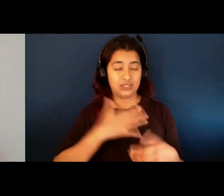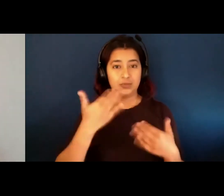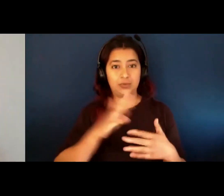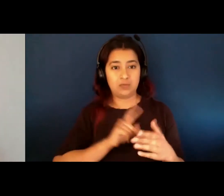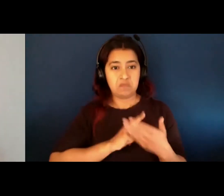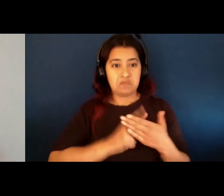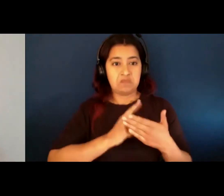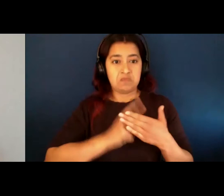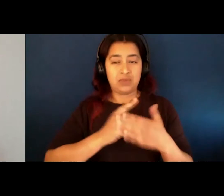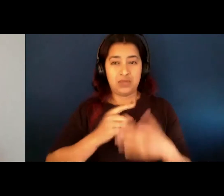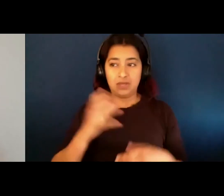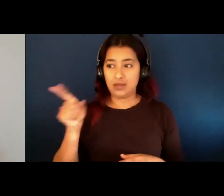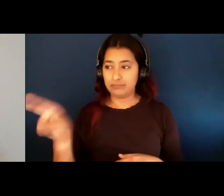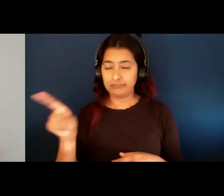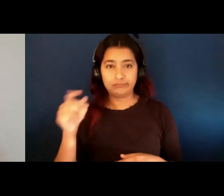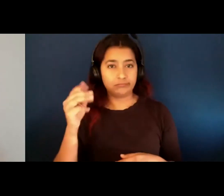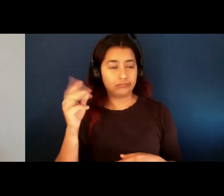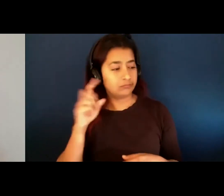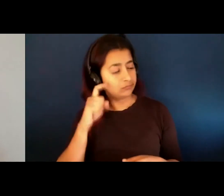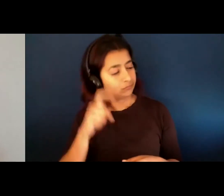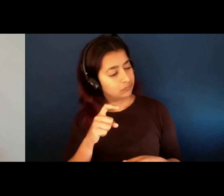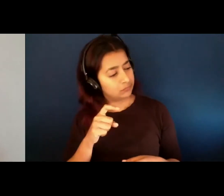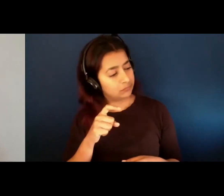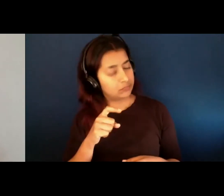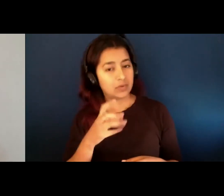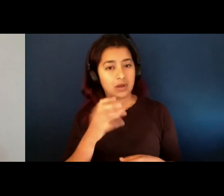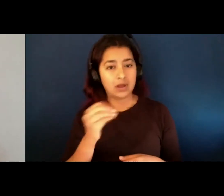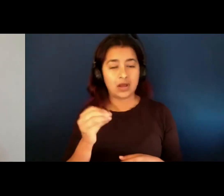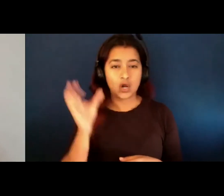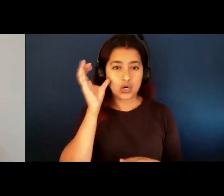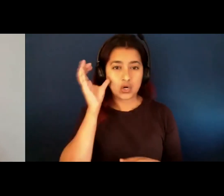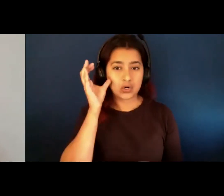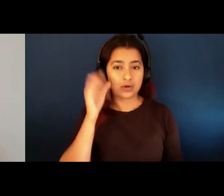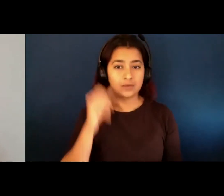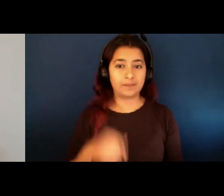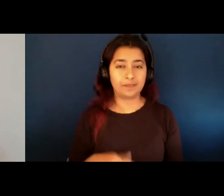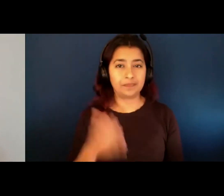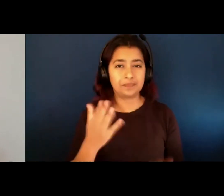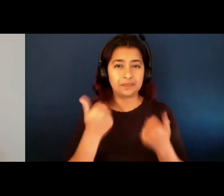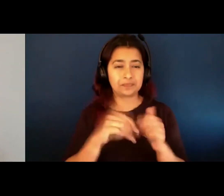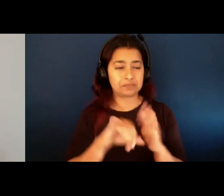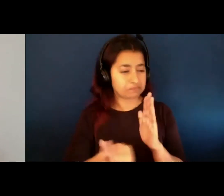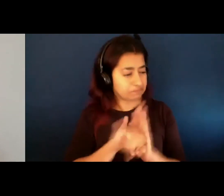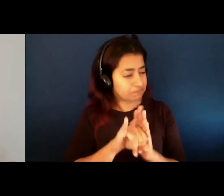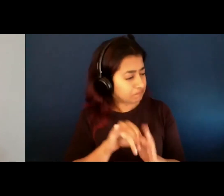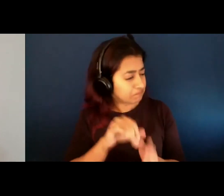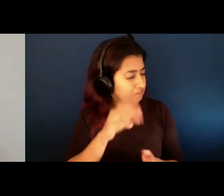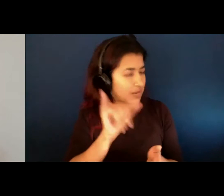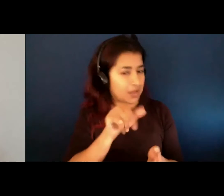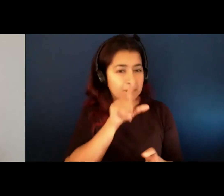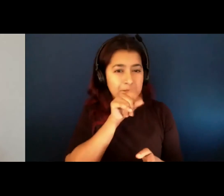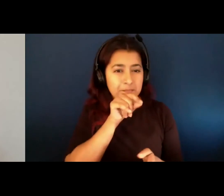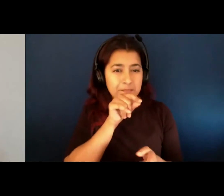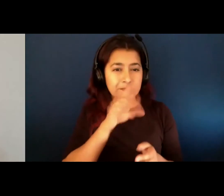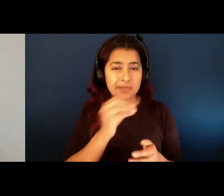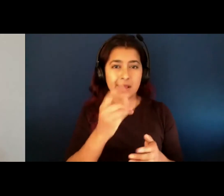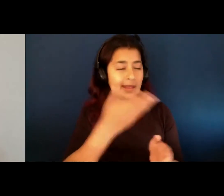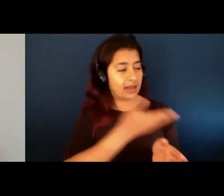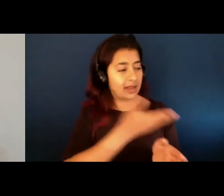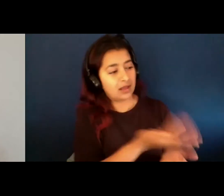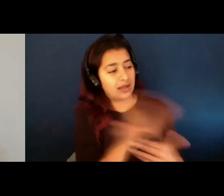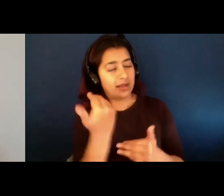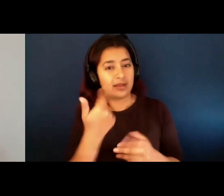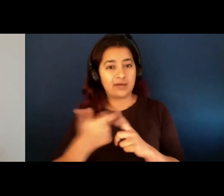it, cocked her head to one side and then the other, listening, maybe trying to identify the bird call, and then removed her from the